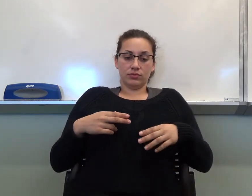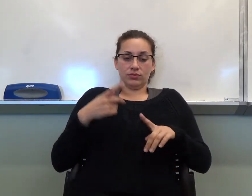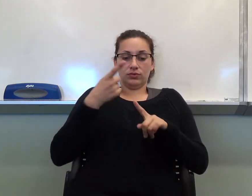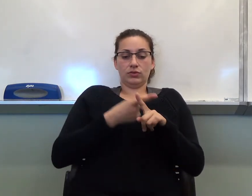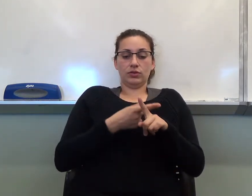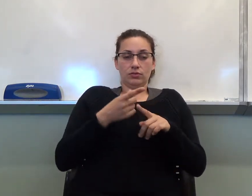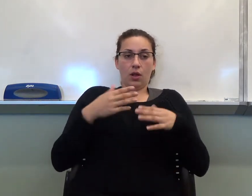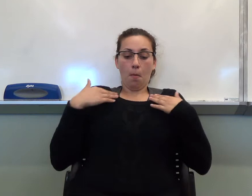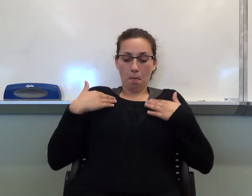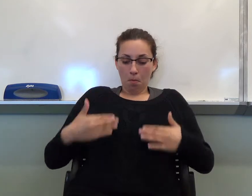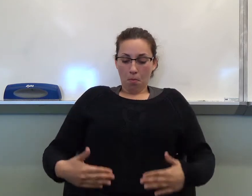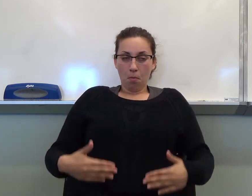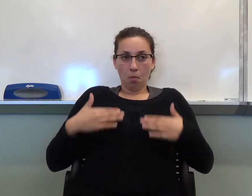degrees.